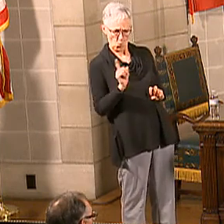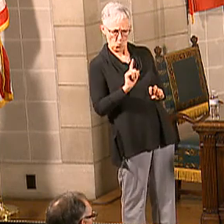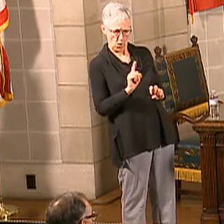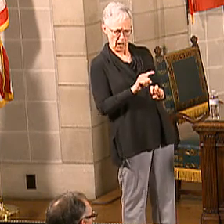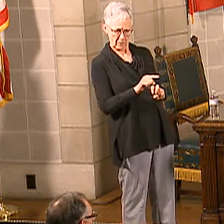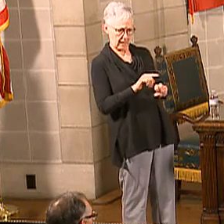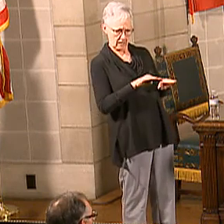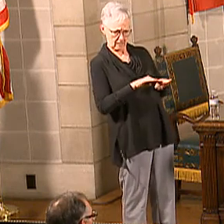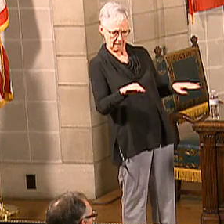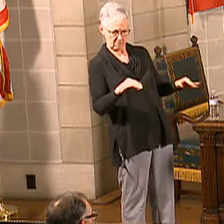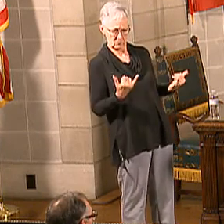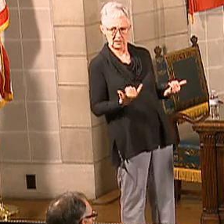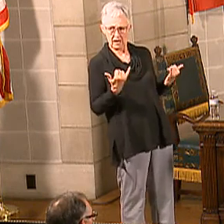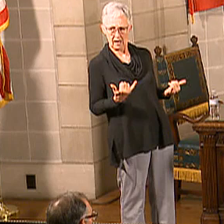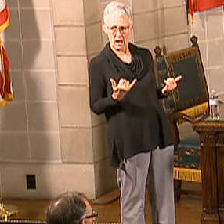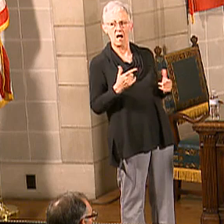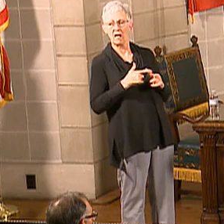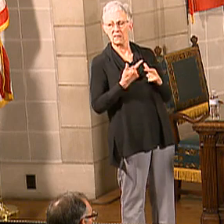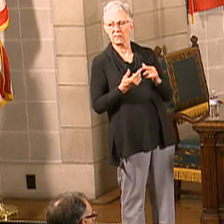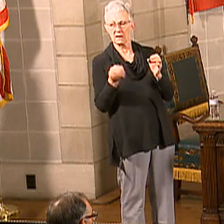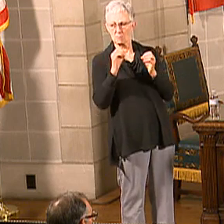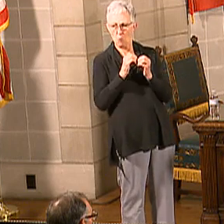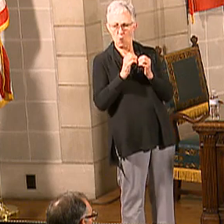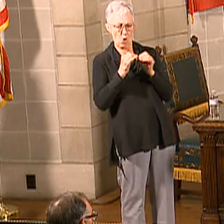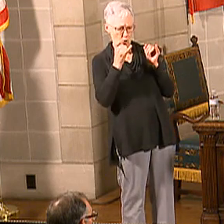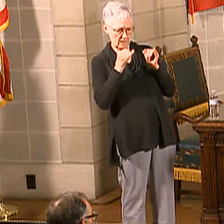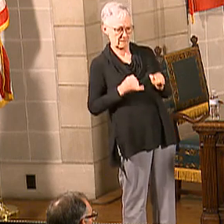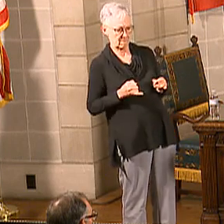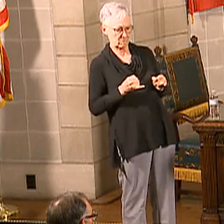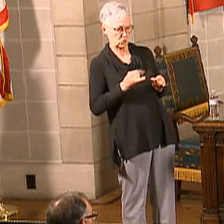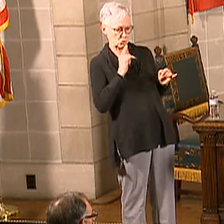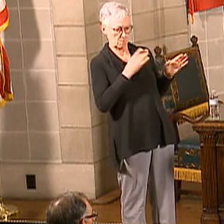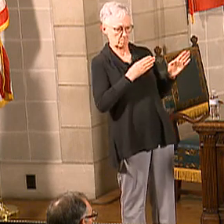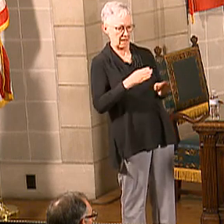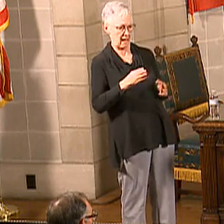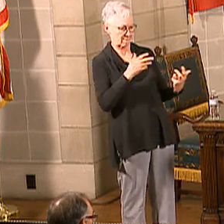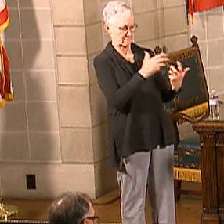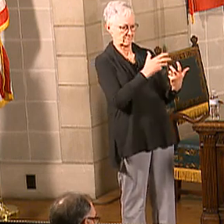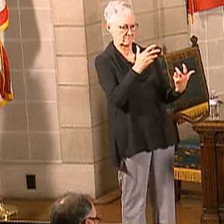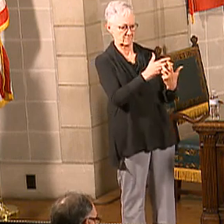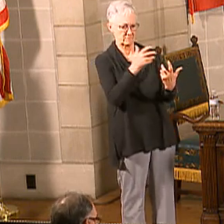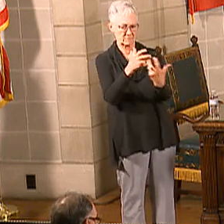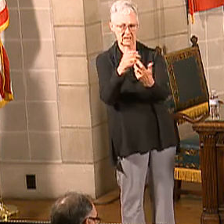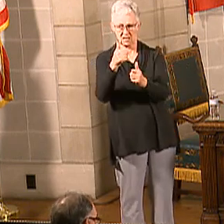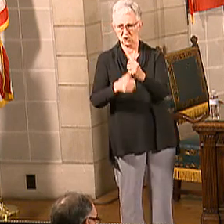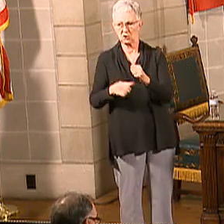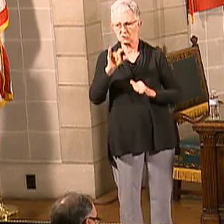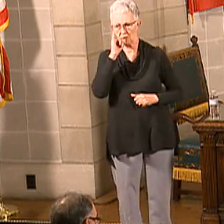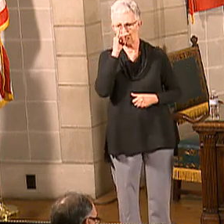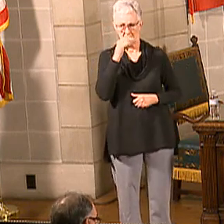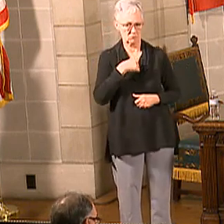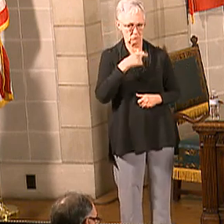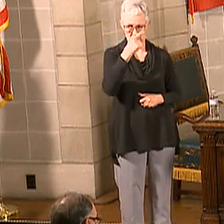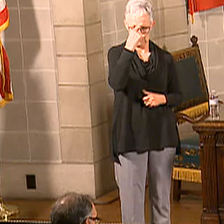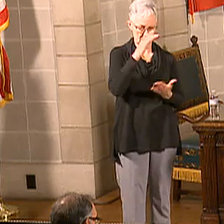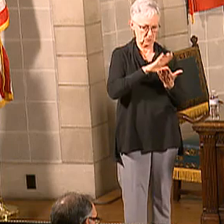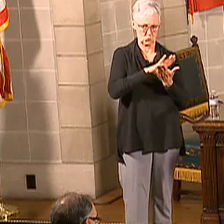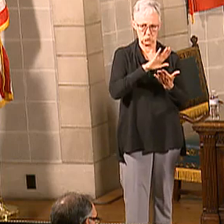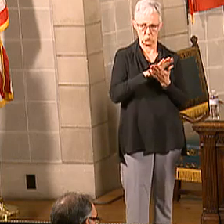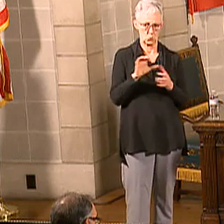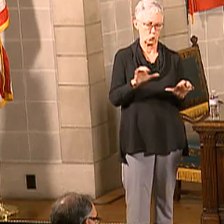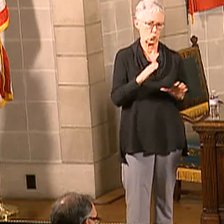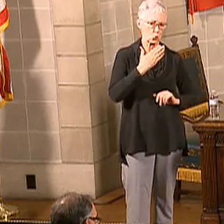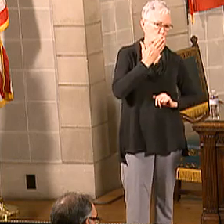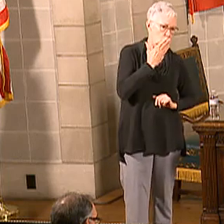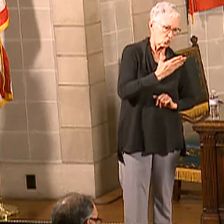a much more individualized learning strategy as we come back out of this. I think schools have done remarkable things on that front, and